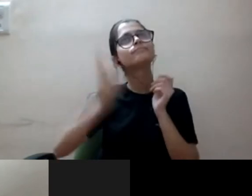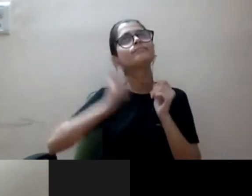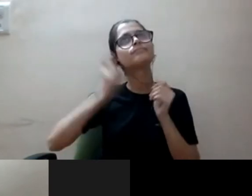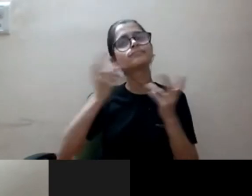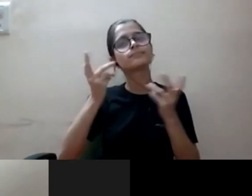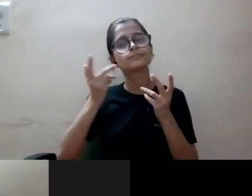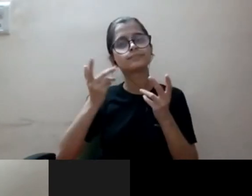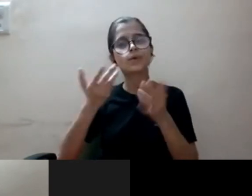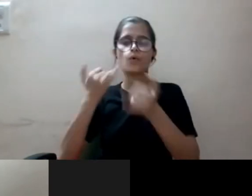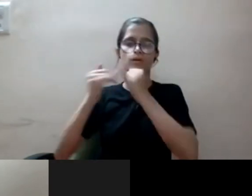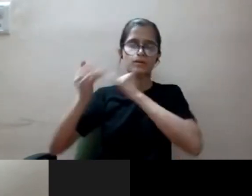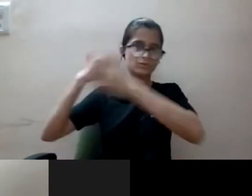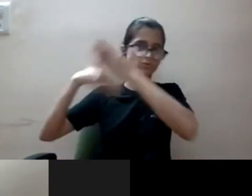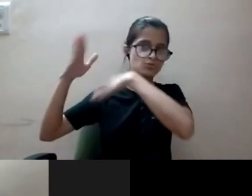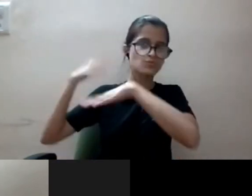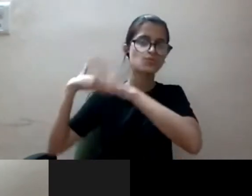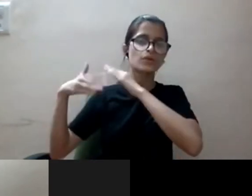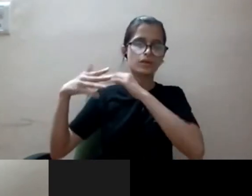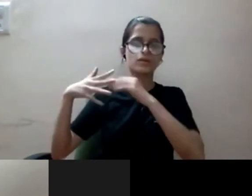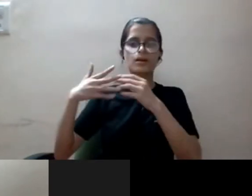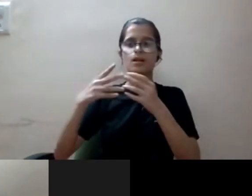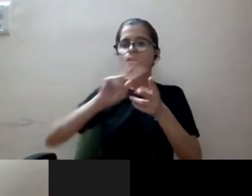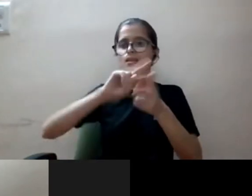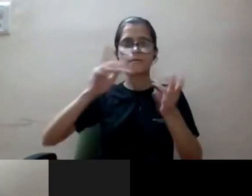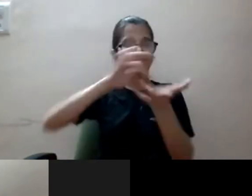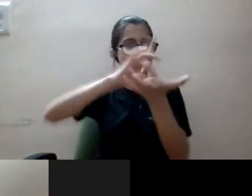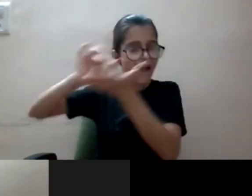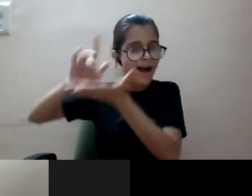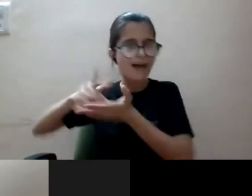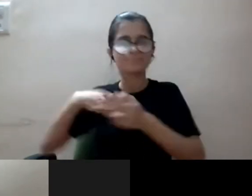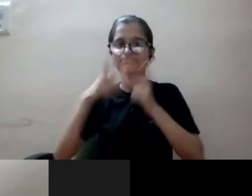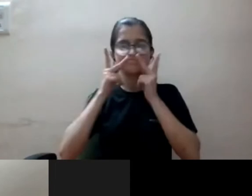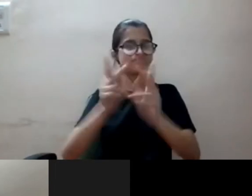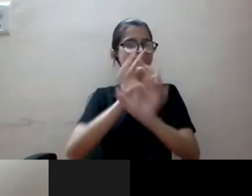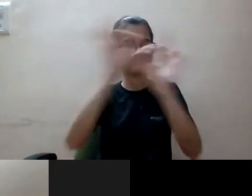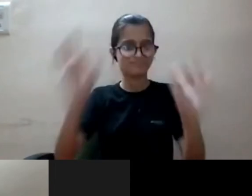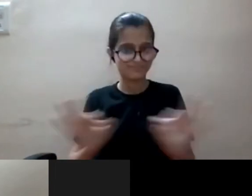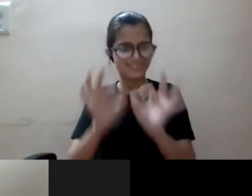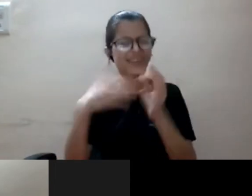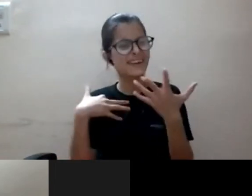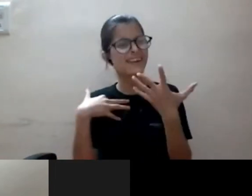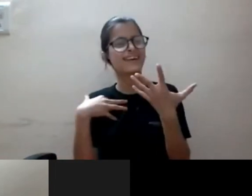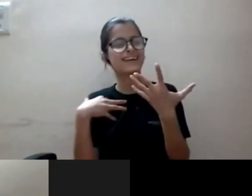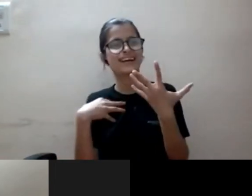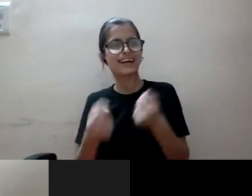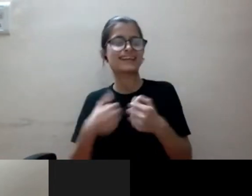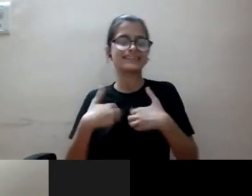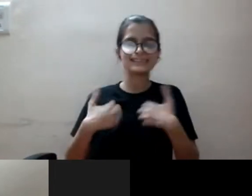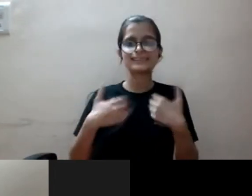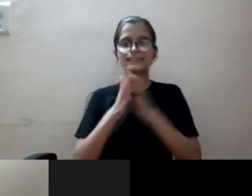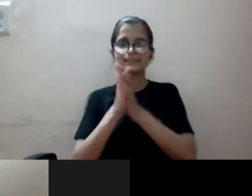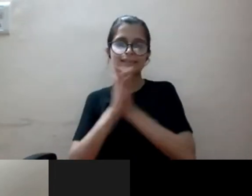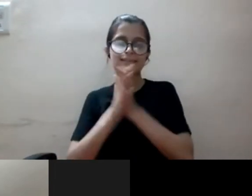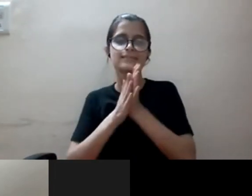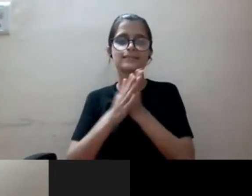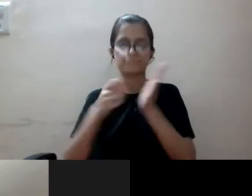or historical moments that I've never seen, and I become interested in trying to write about